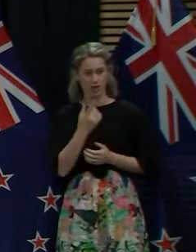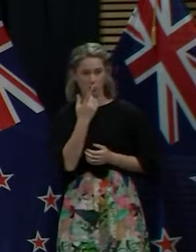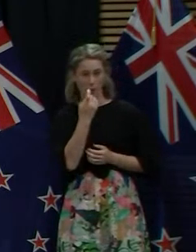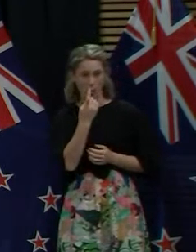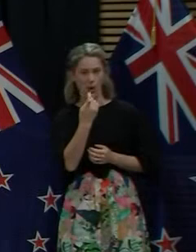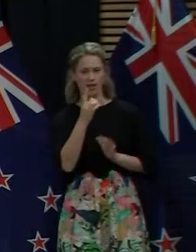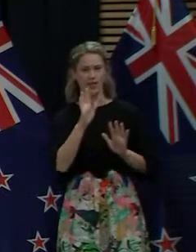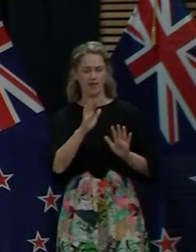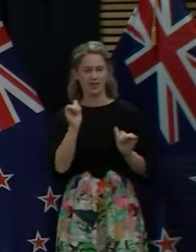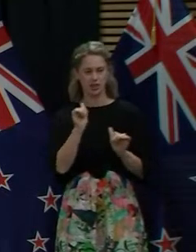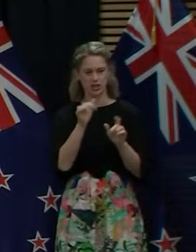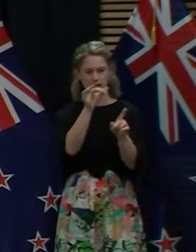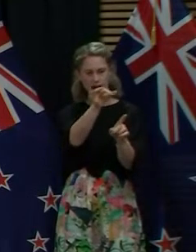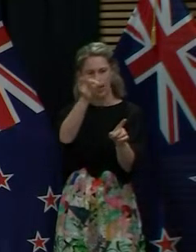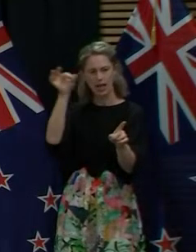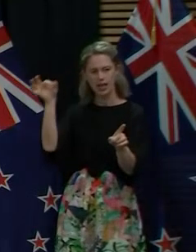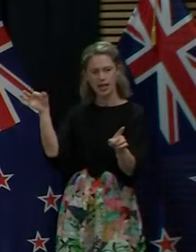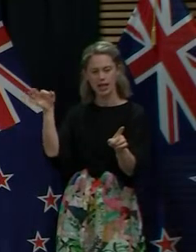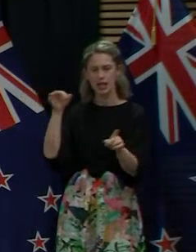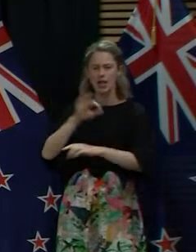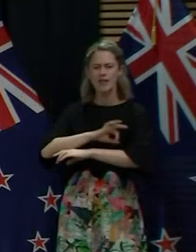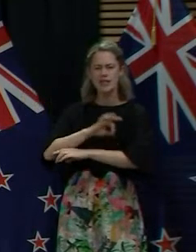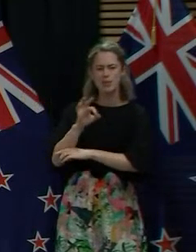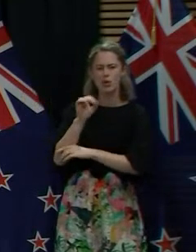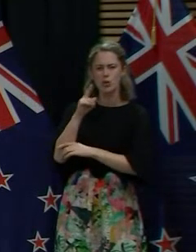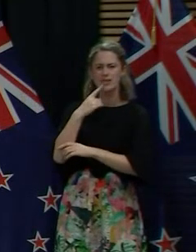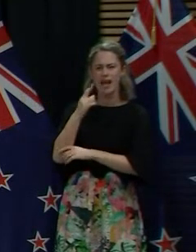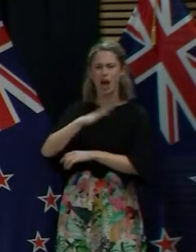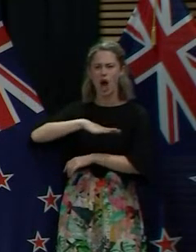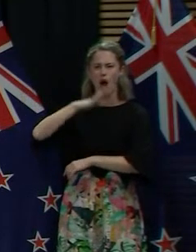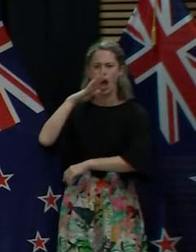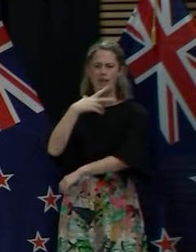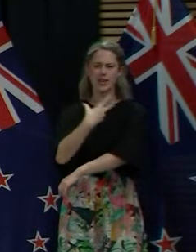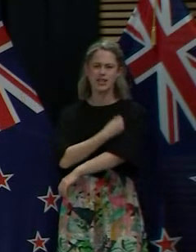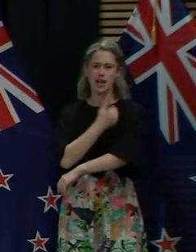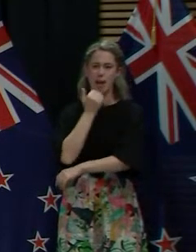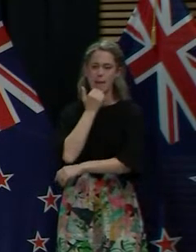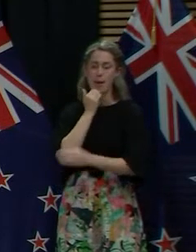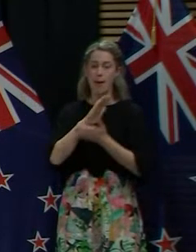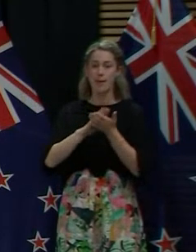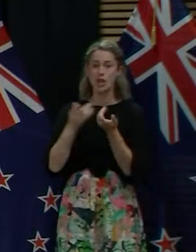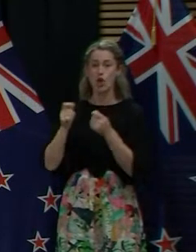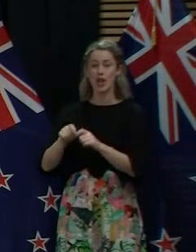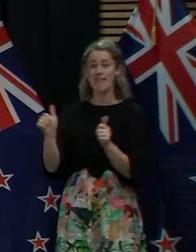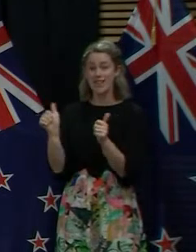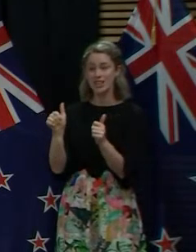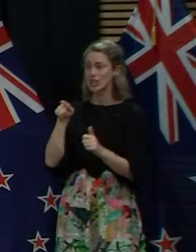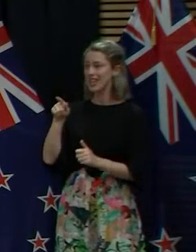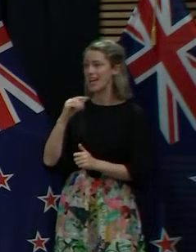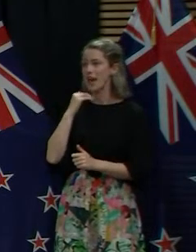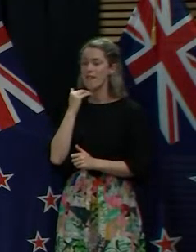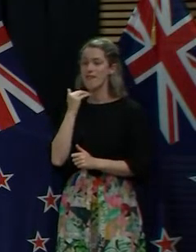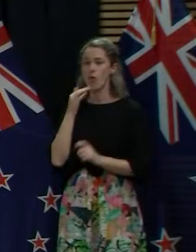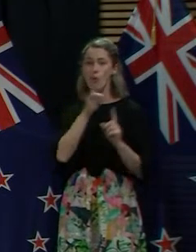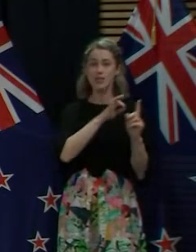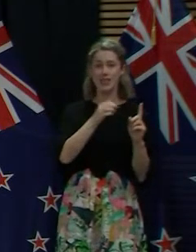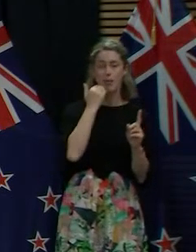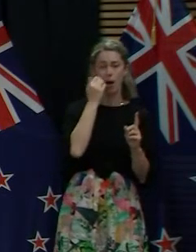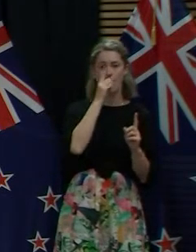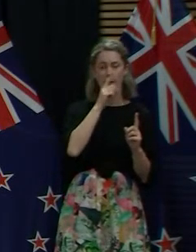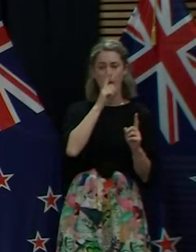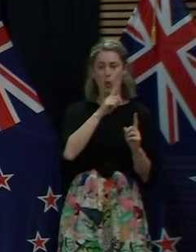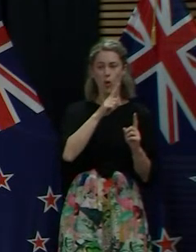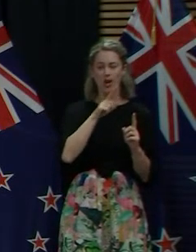and then we'll finish. So, if this morning is saying that high vaccination rates could spell the end of lockdowns, is that enough to convince Pacific and Māori who are